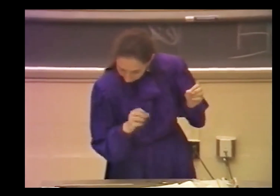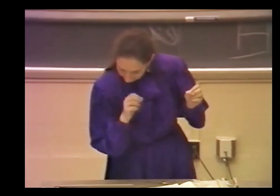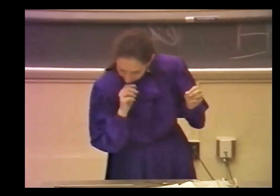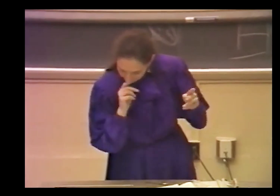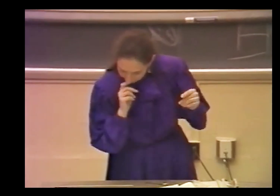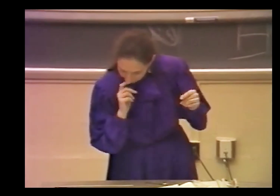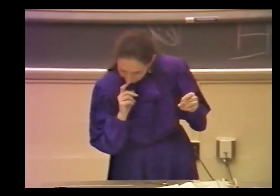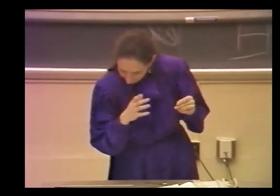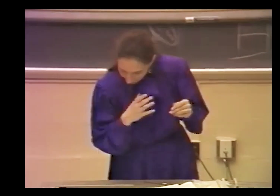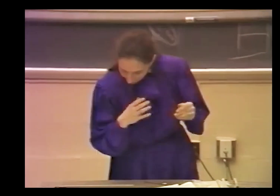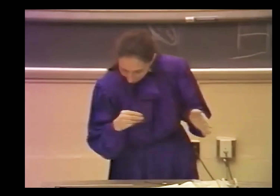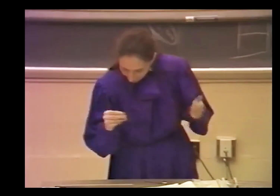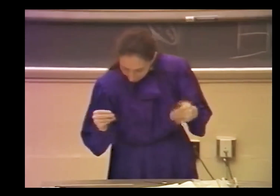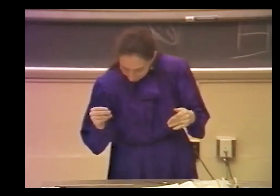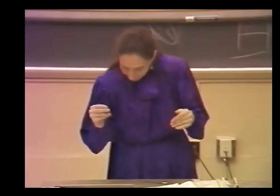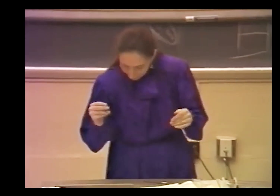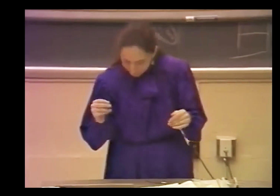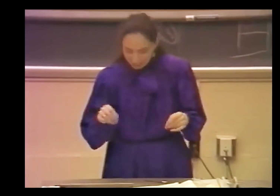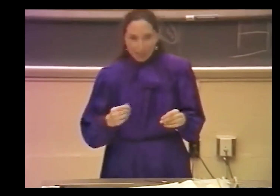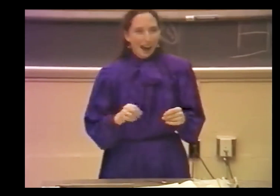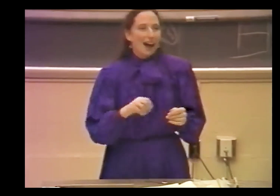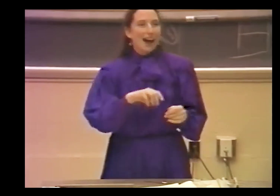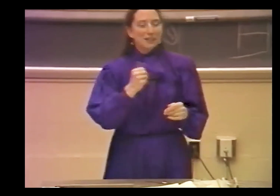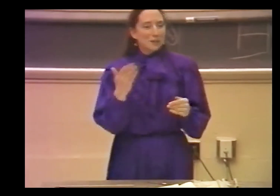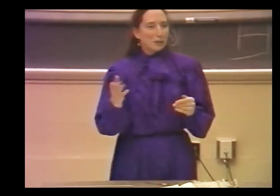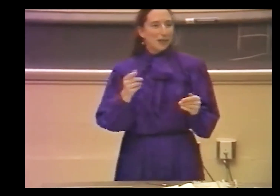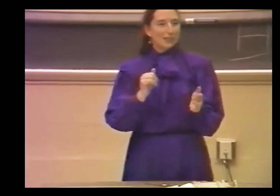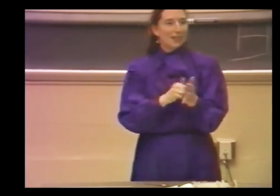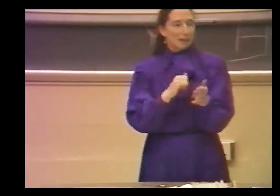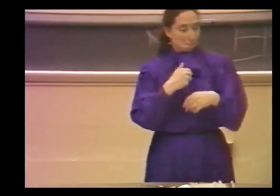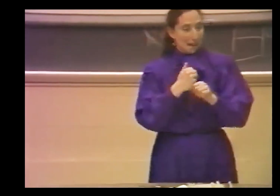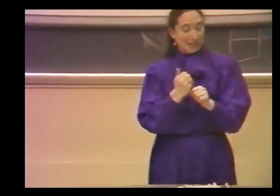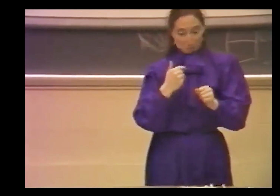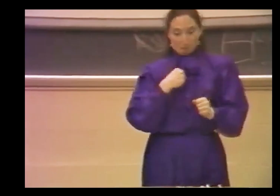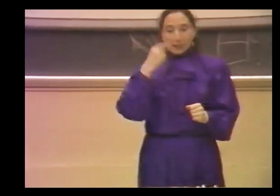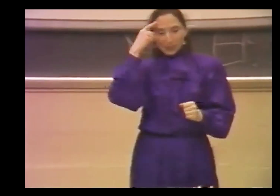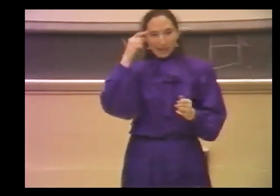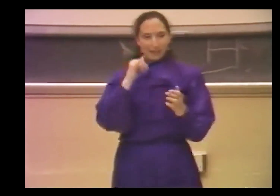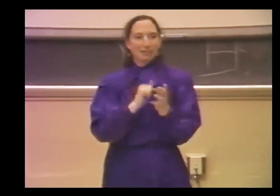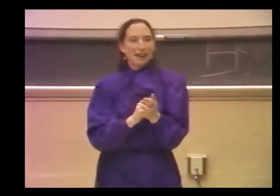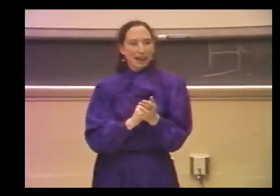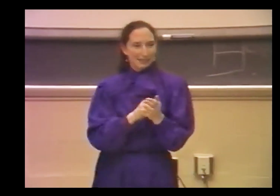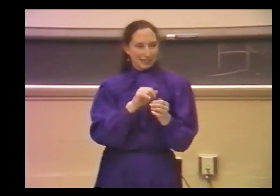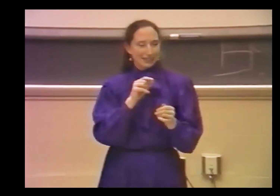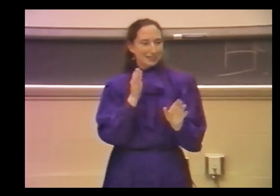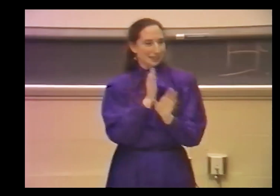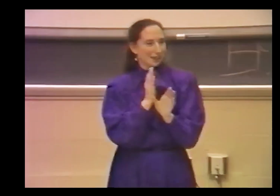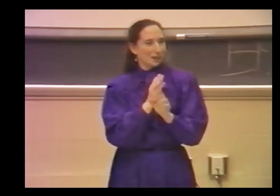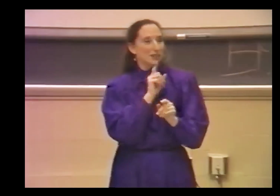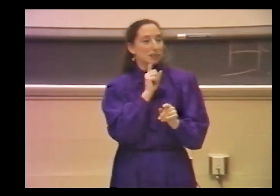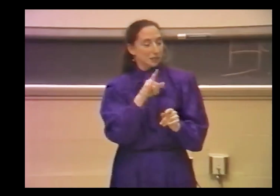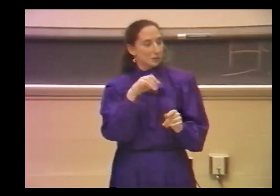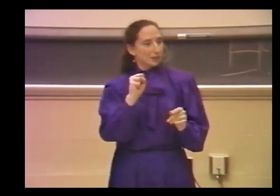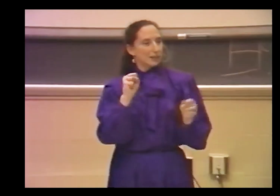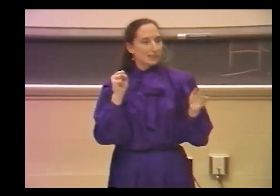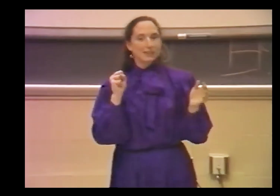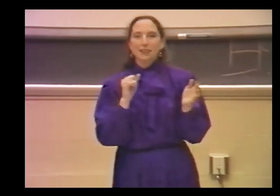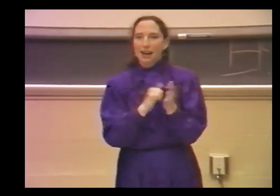All right. And another thing that makes me think that it's psychologically real is